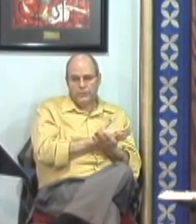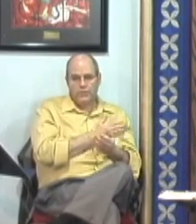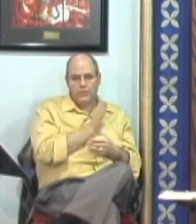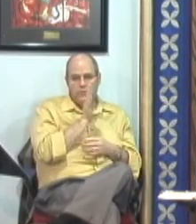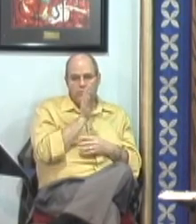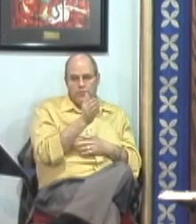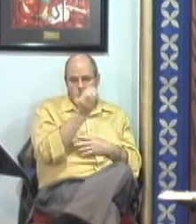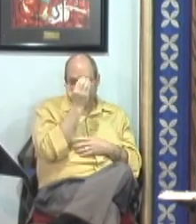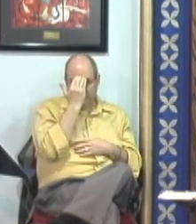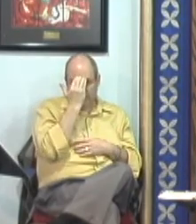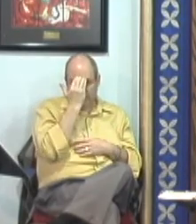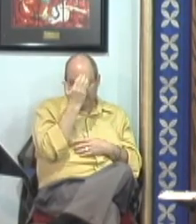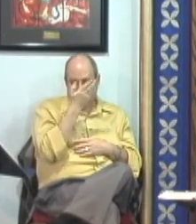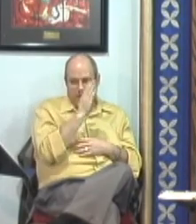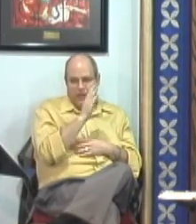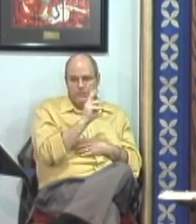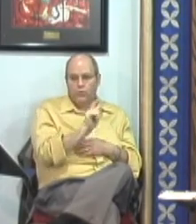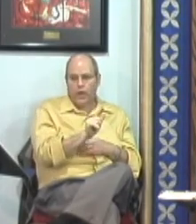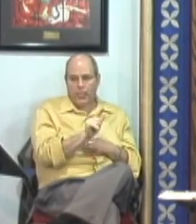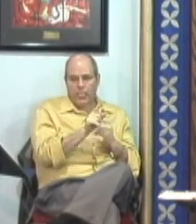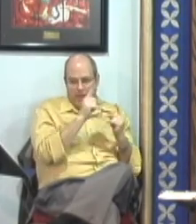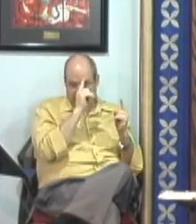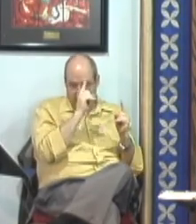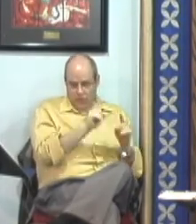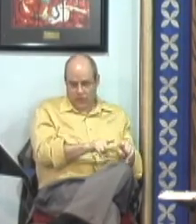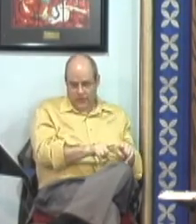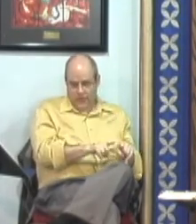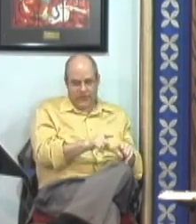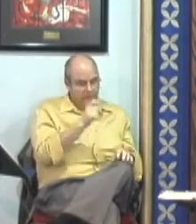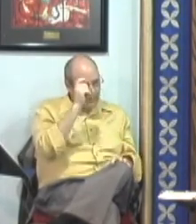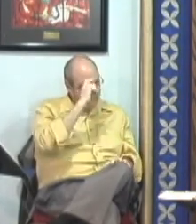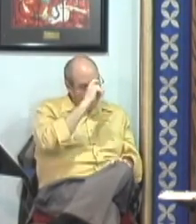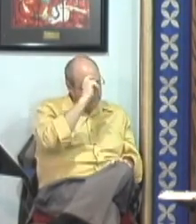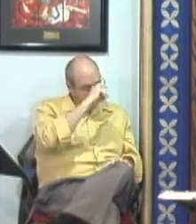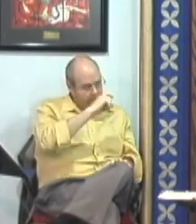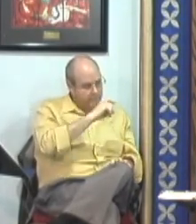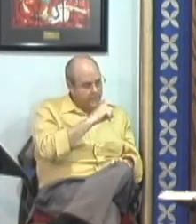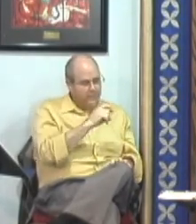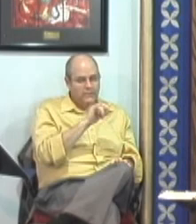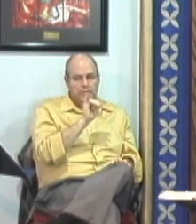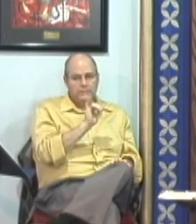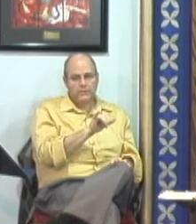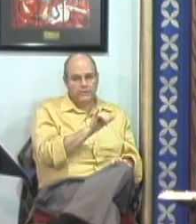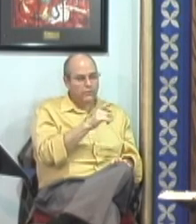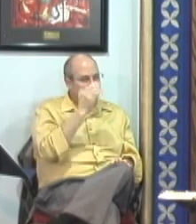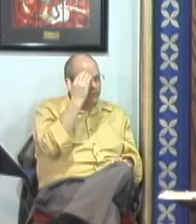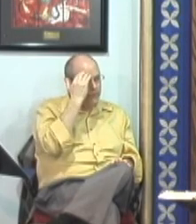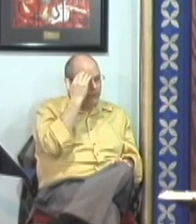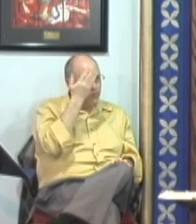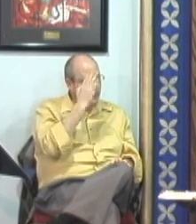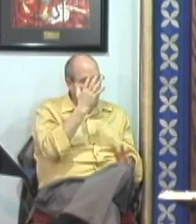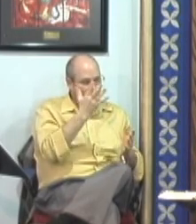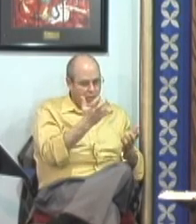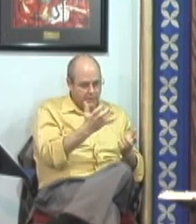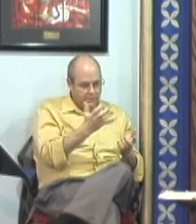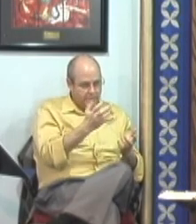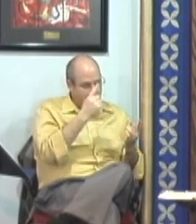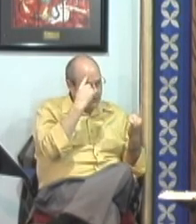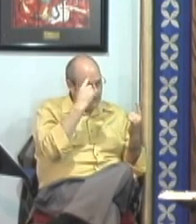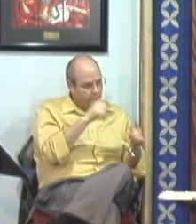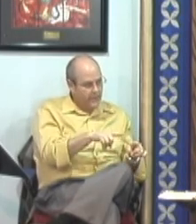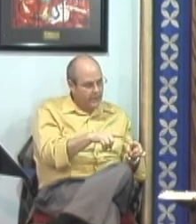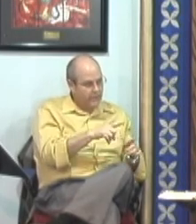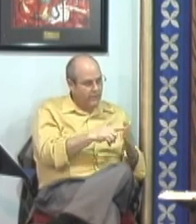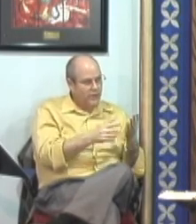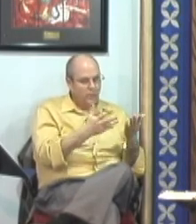will know God's will and agree that it is wisdom. So that's that end there. So that you will know what God wants and will agree that